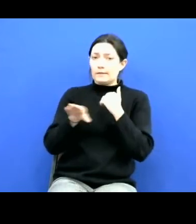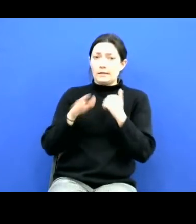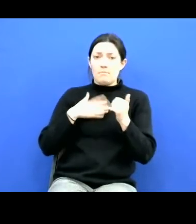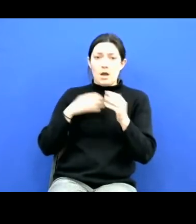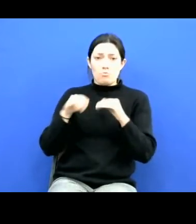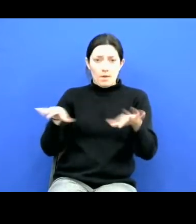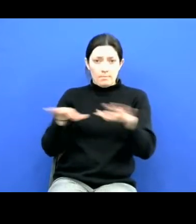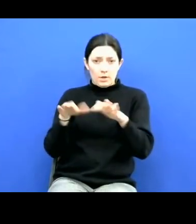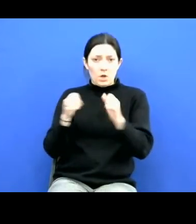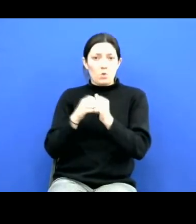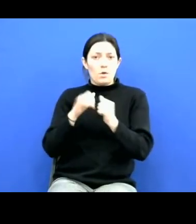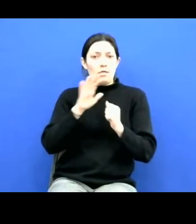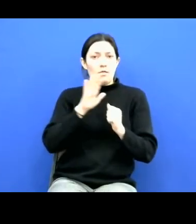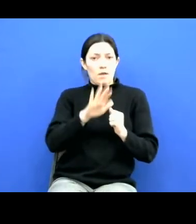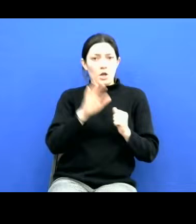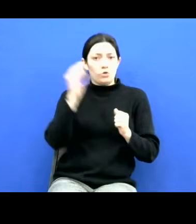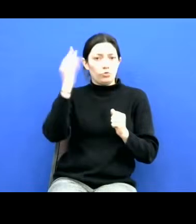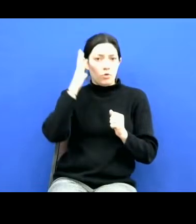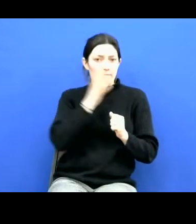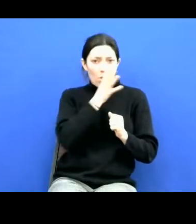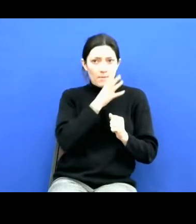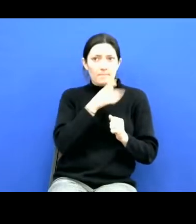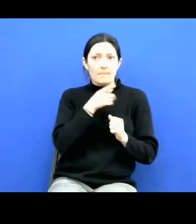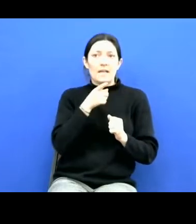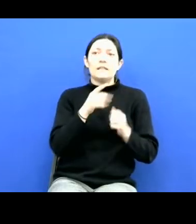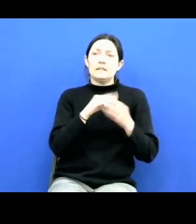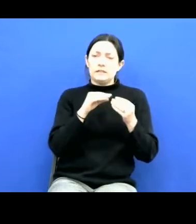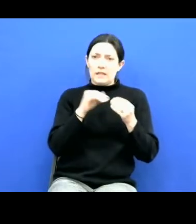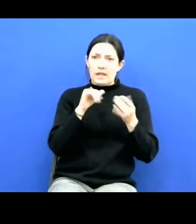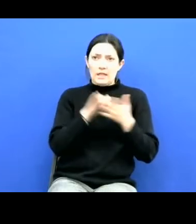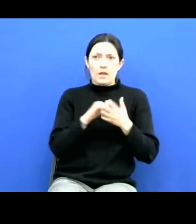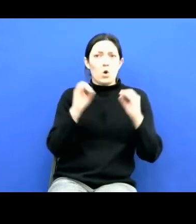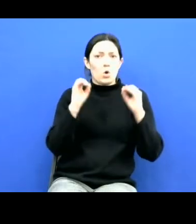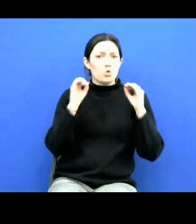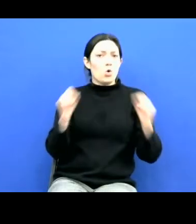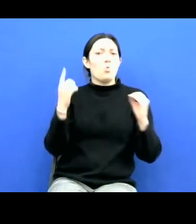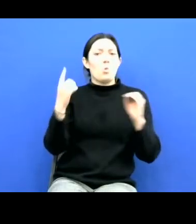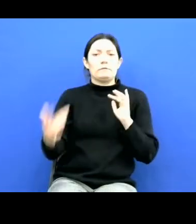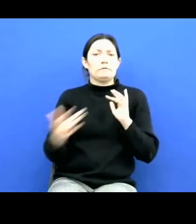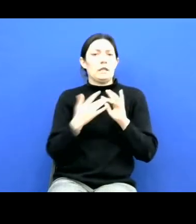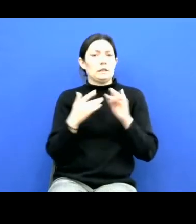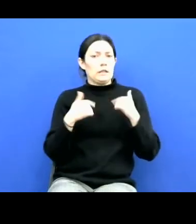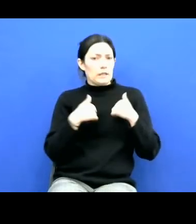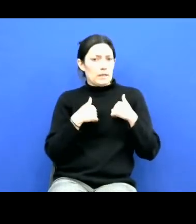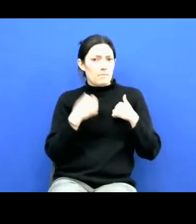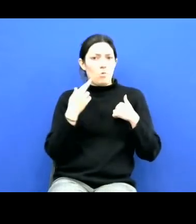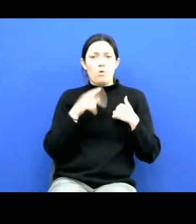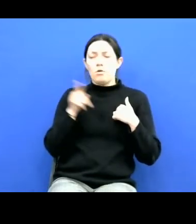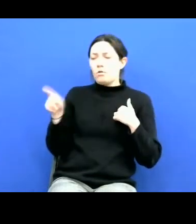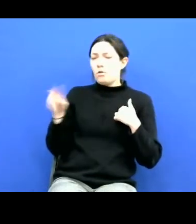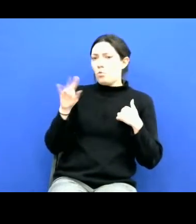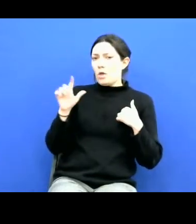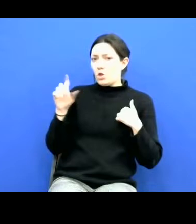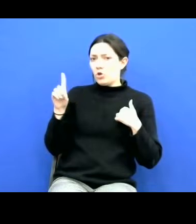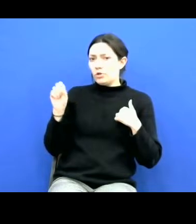this solar farm. And he stated that nobody has contacted him or Willard Farms. And you